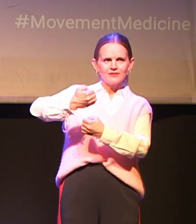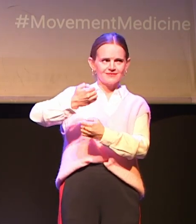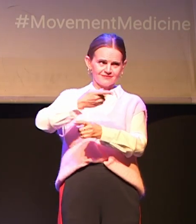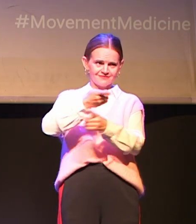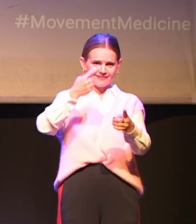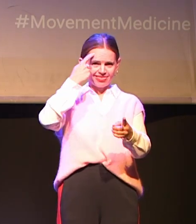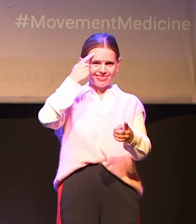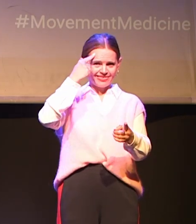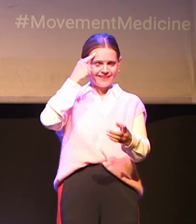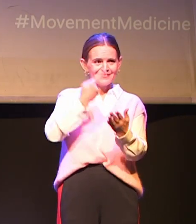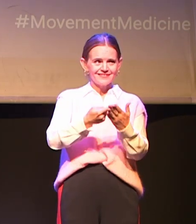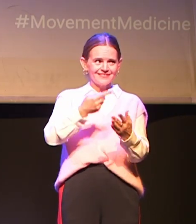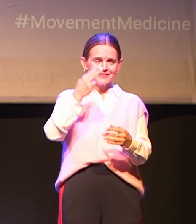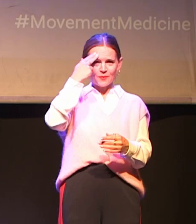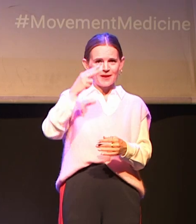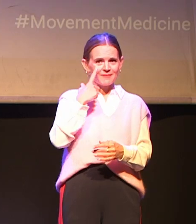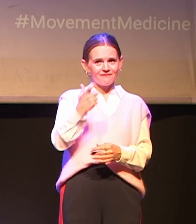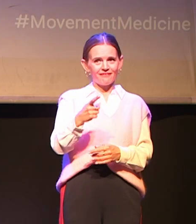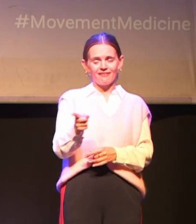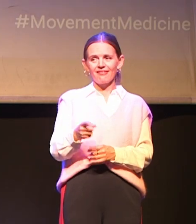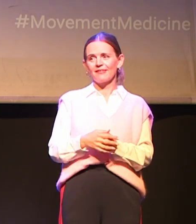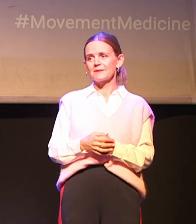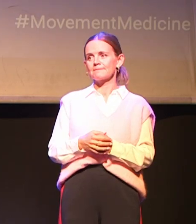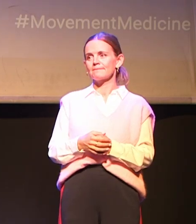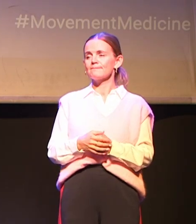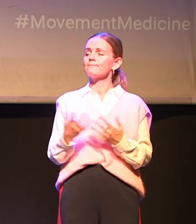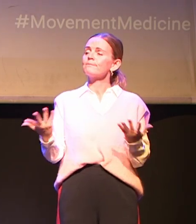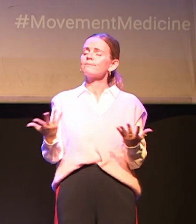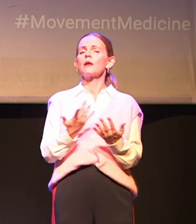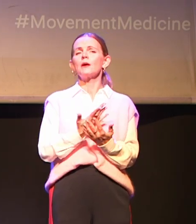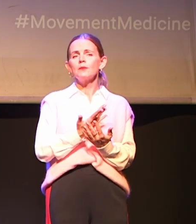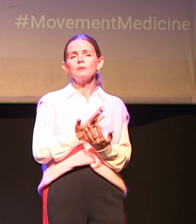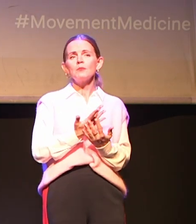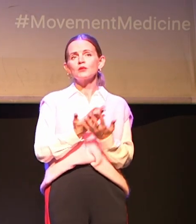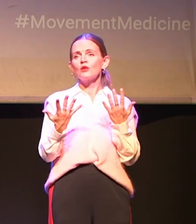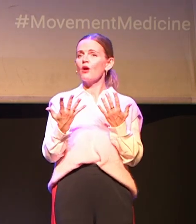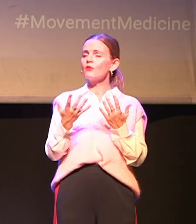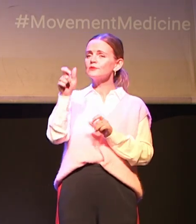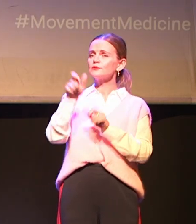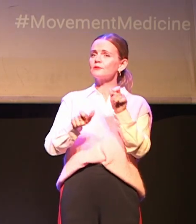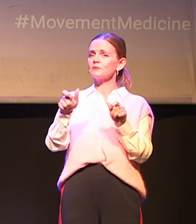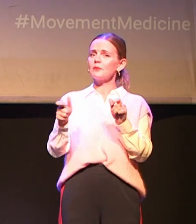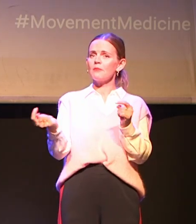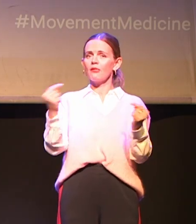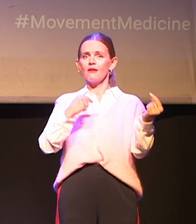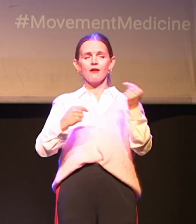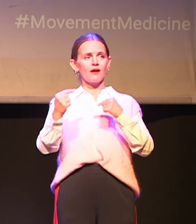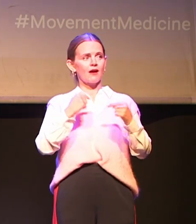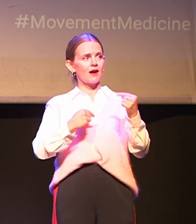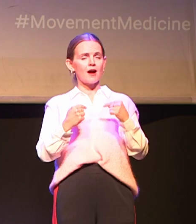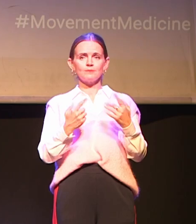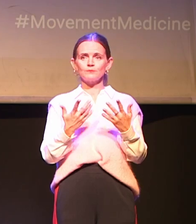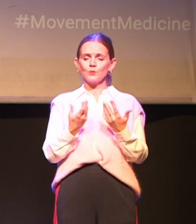well. Um, but a lot of the times folks will come to healing justice and there's such a deep longing